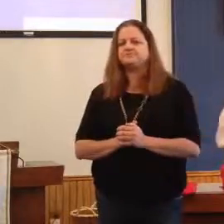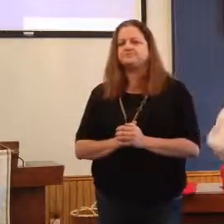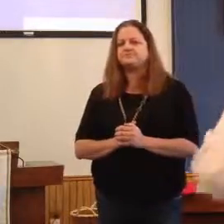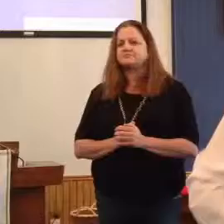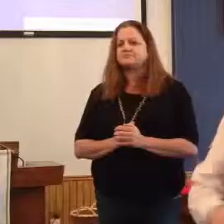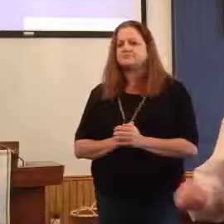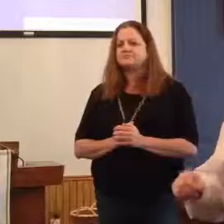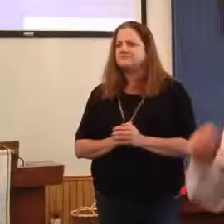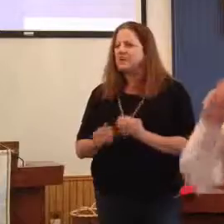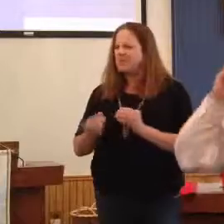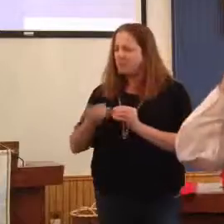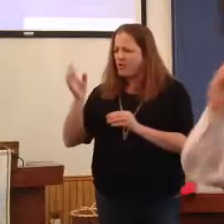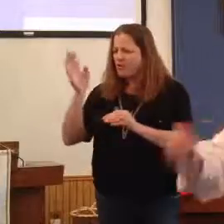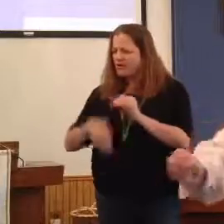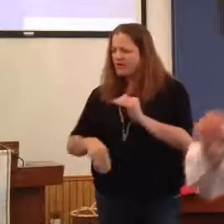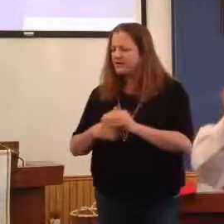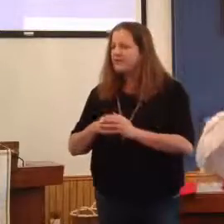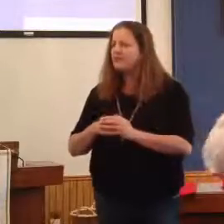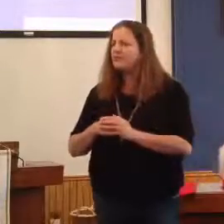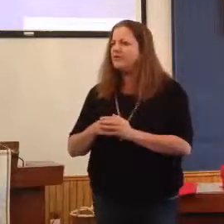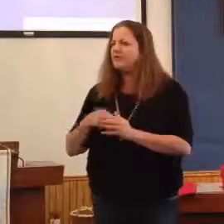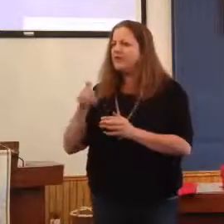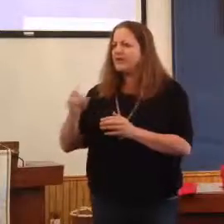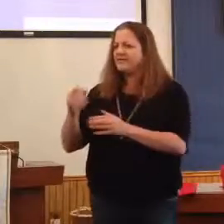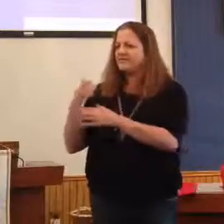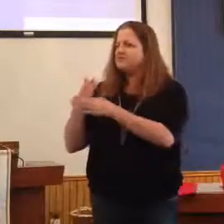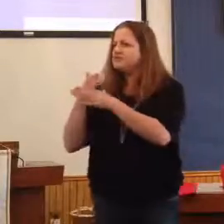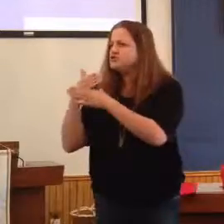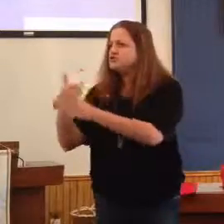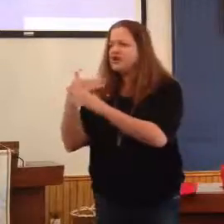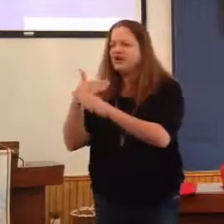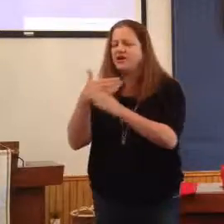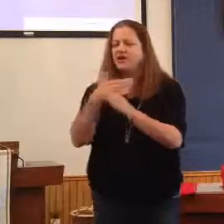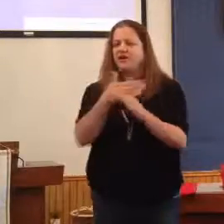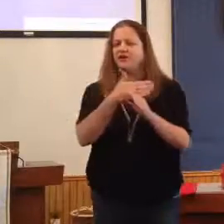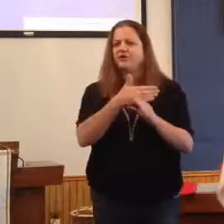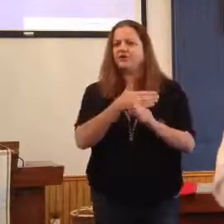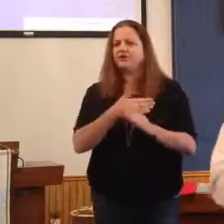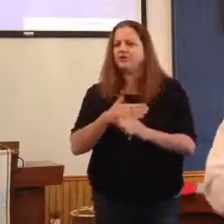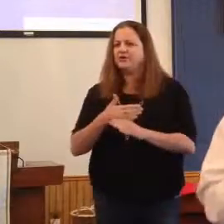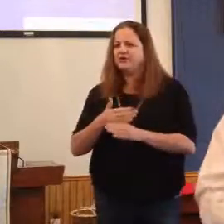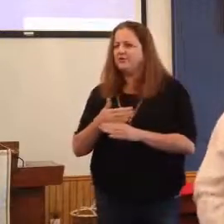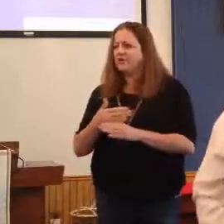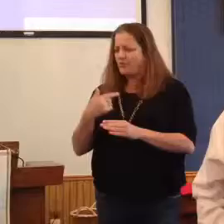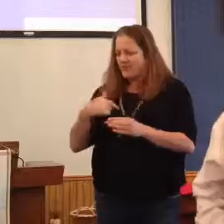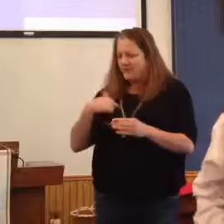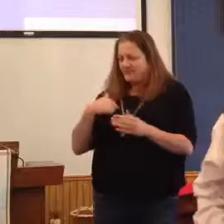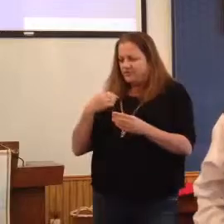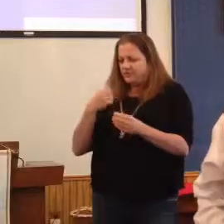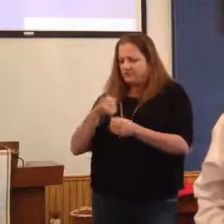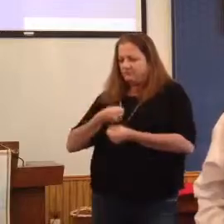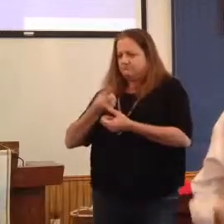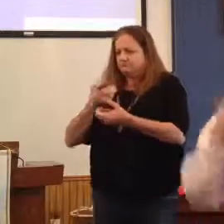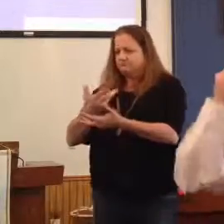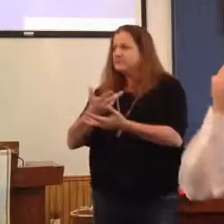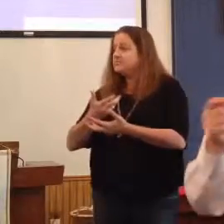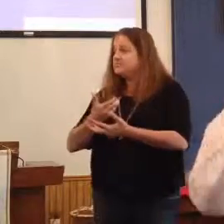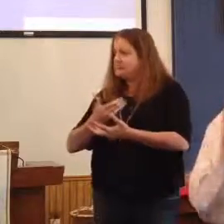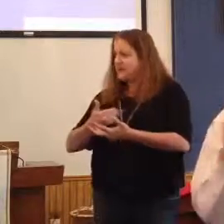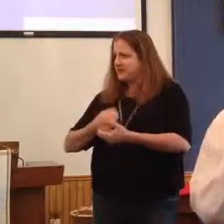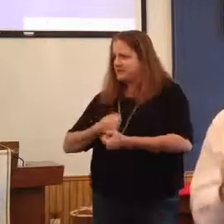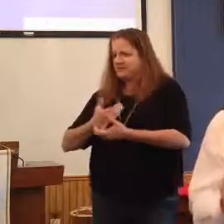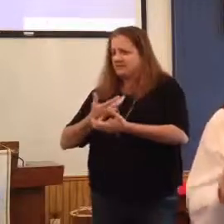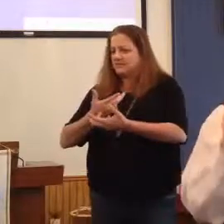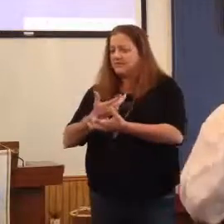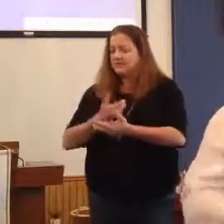And more than that, we need to share with each other who we are. And we